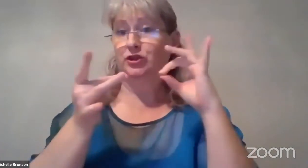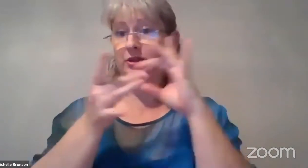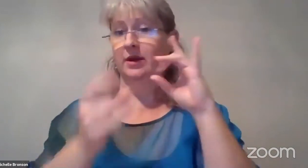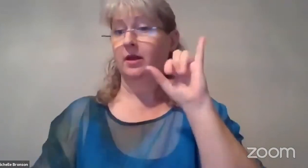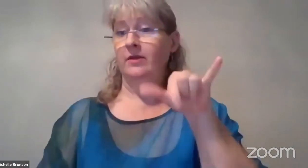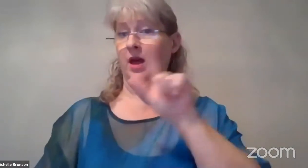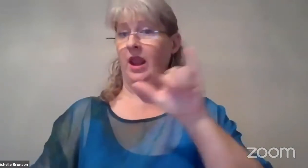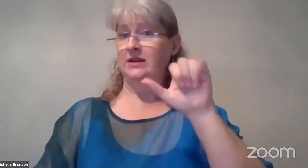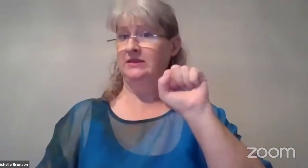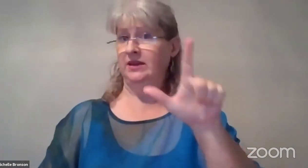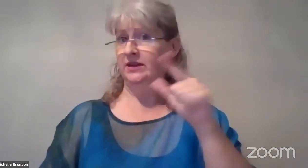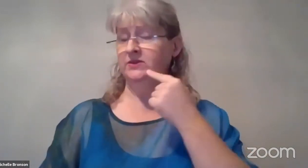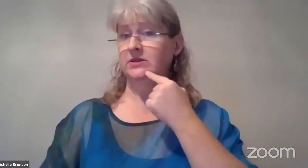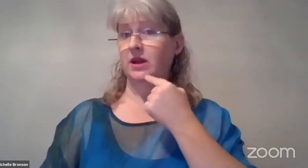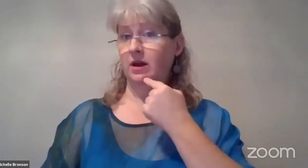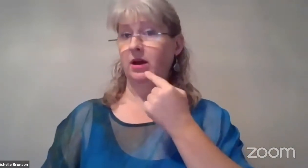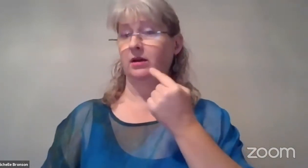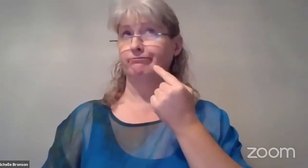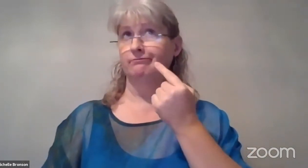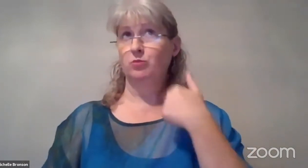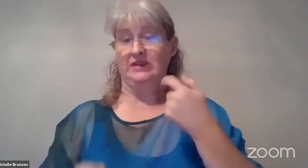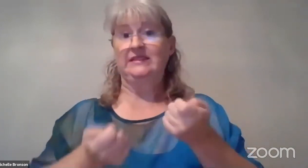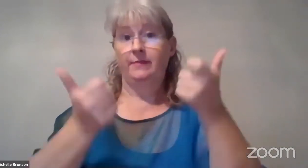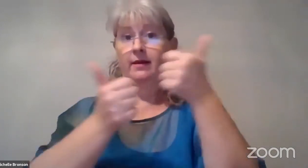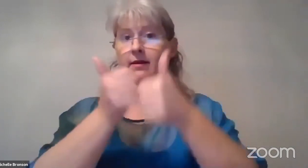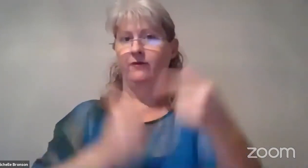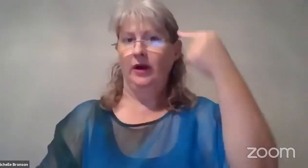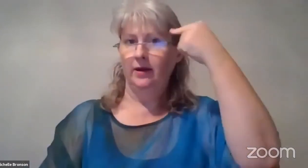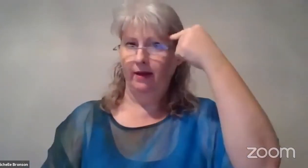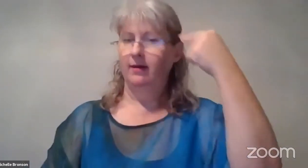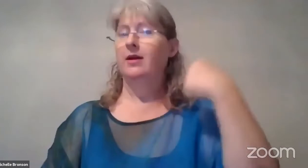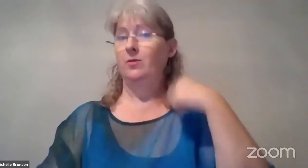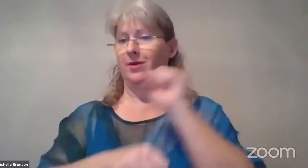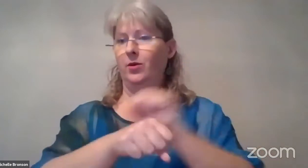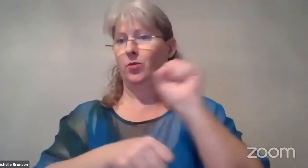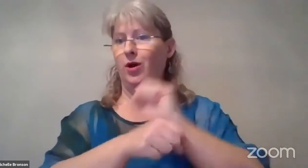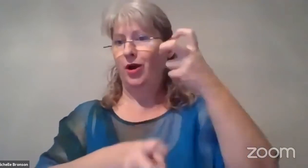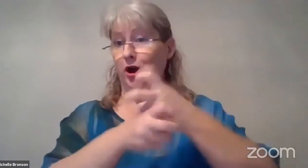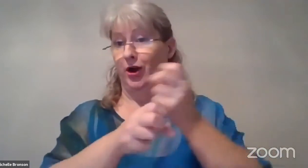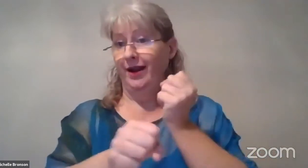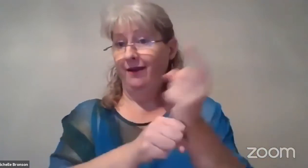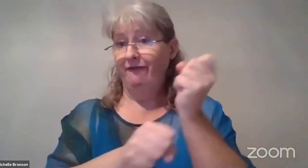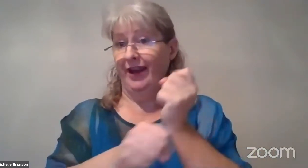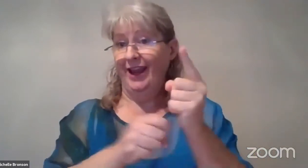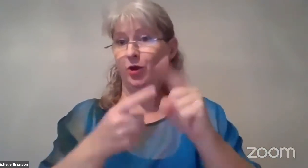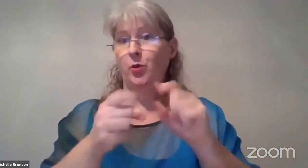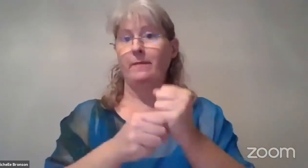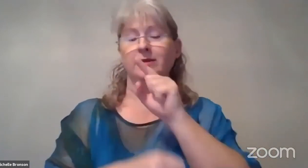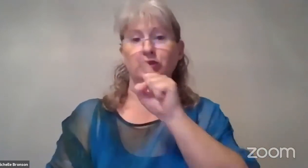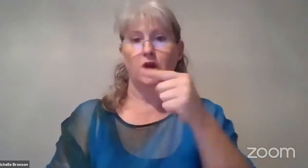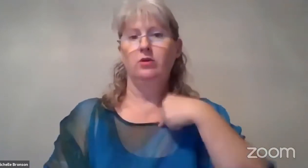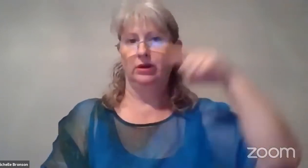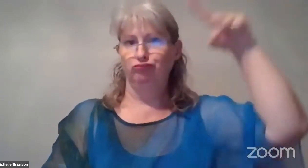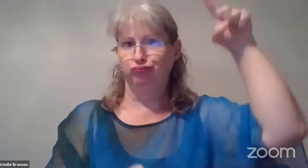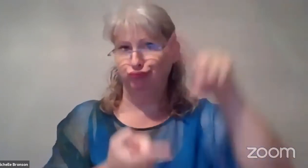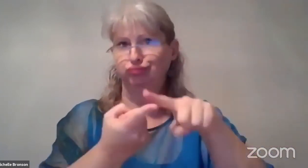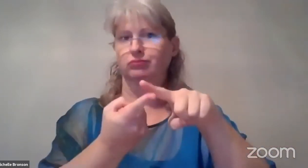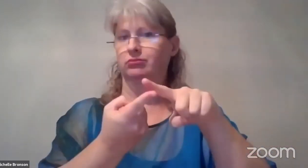First of all, I do want to mention, as was mentioned, we have spent